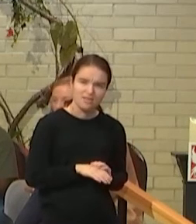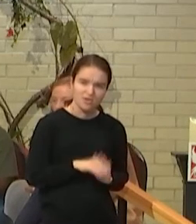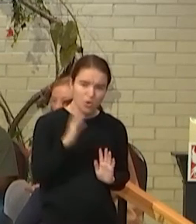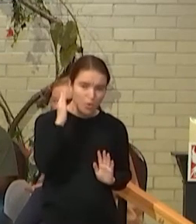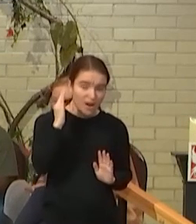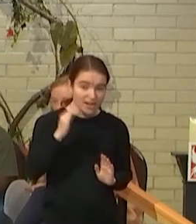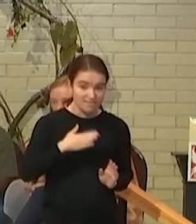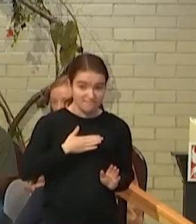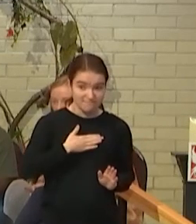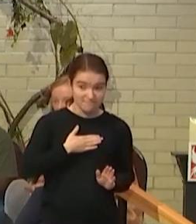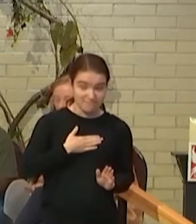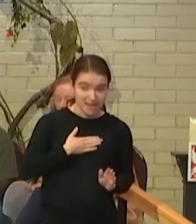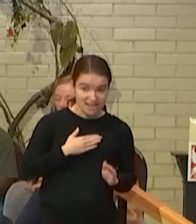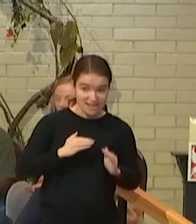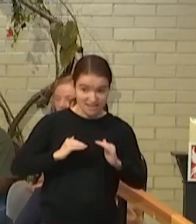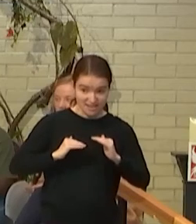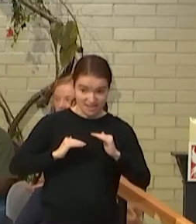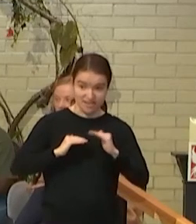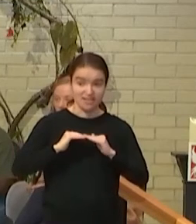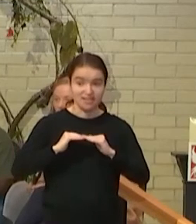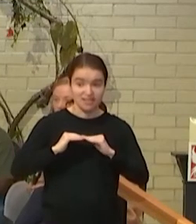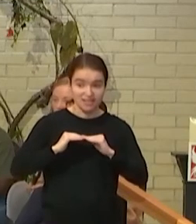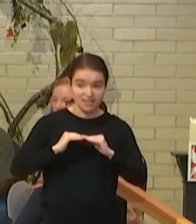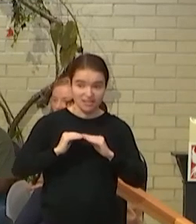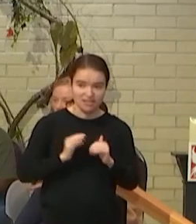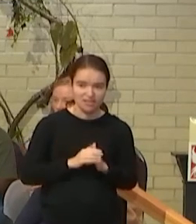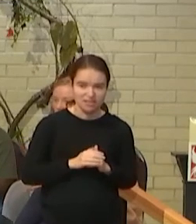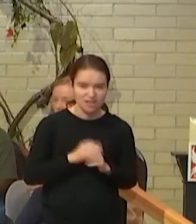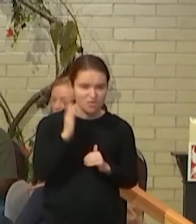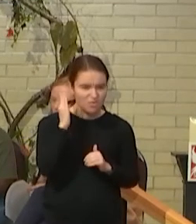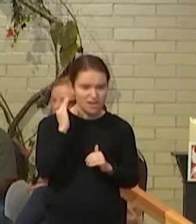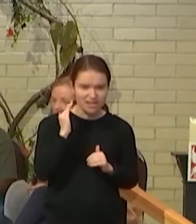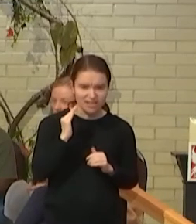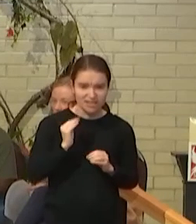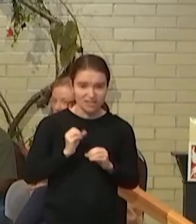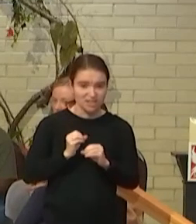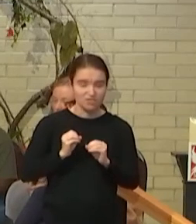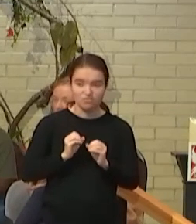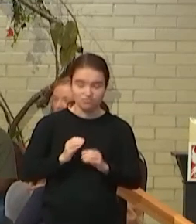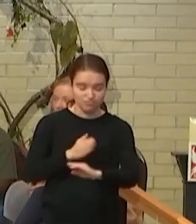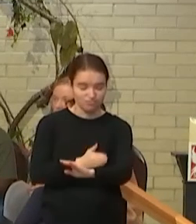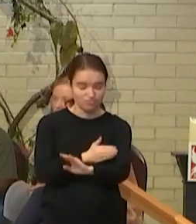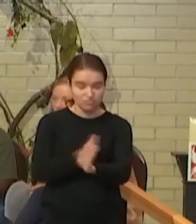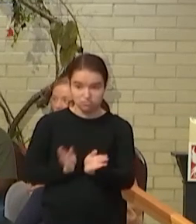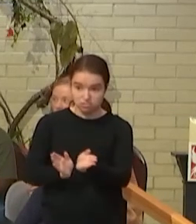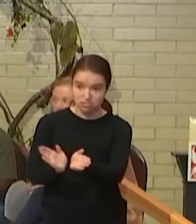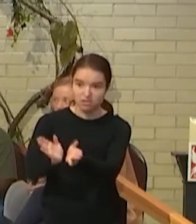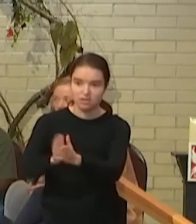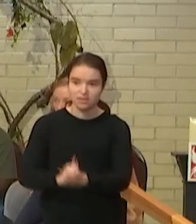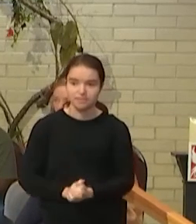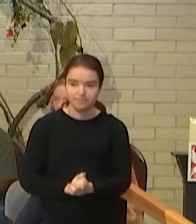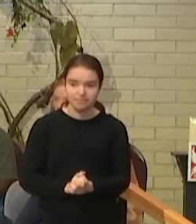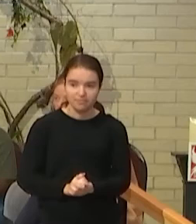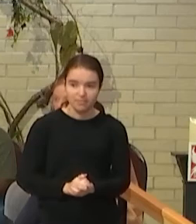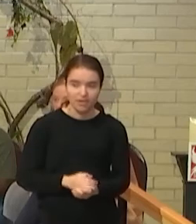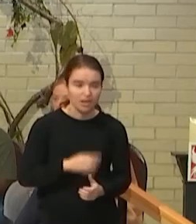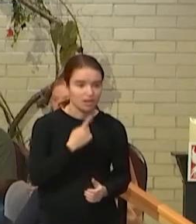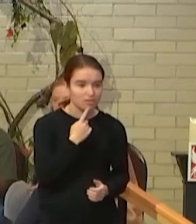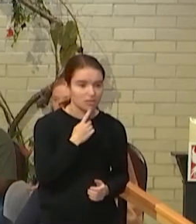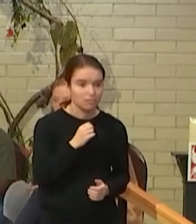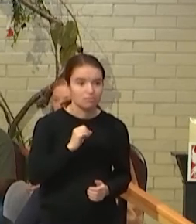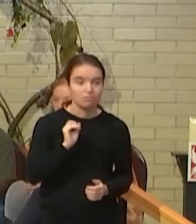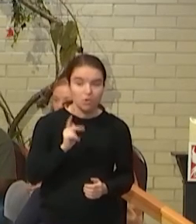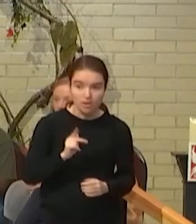why is that my standard? Like, why is there no push to get better? And so I had said, okay, well, what